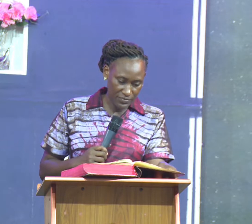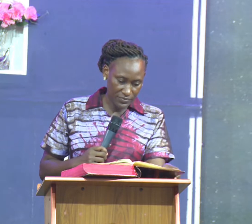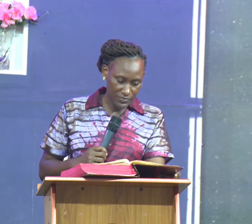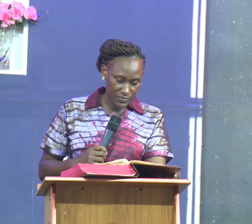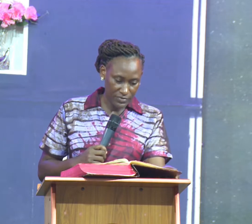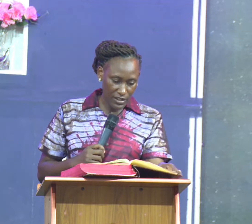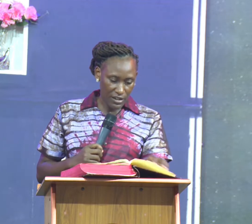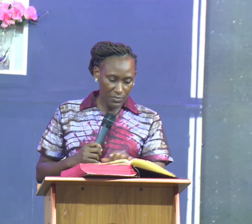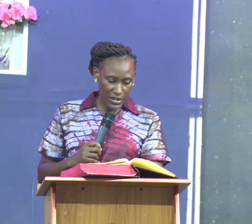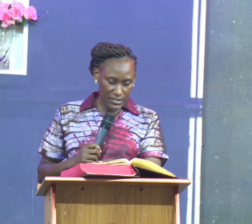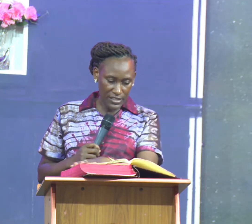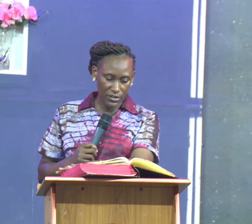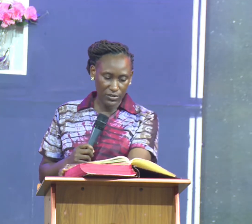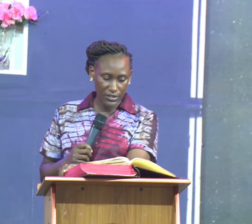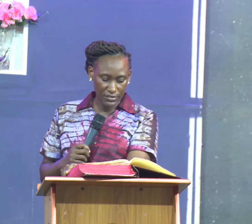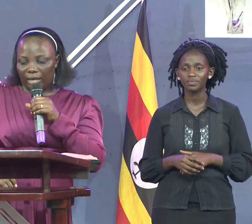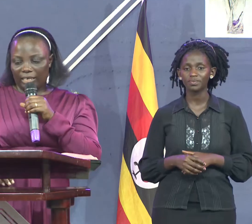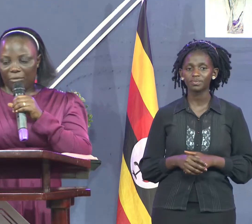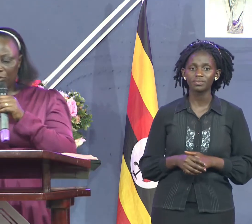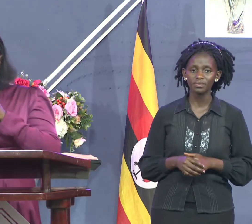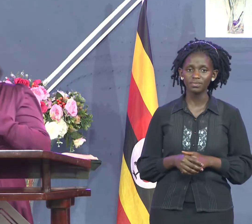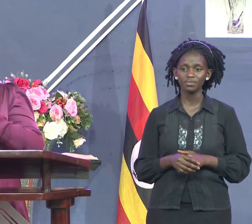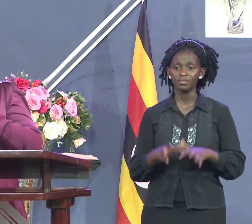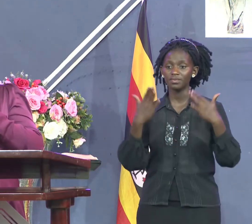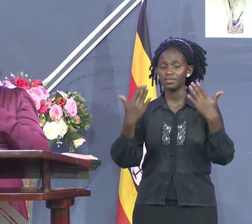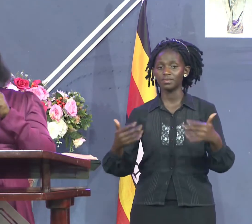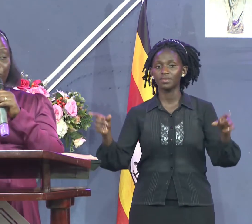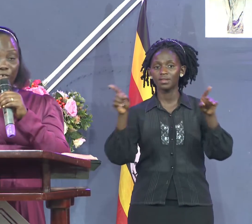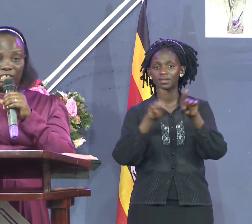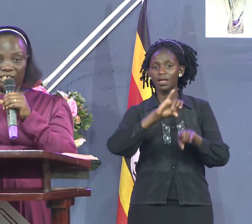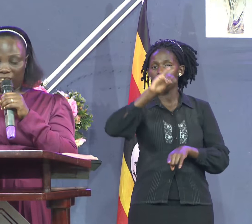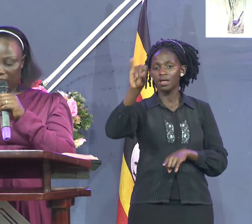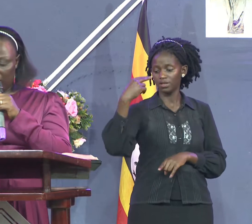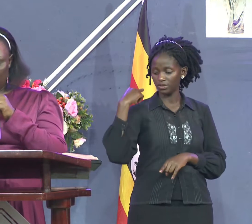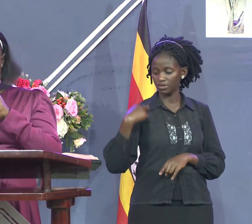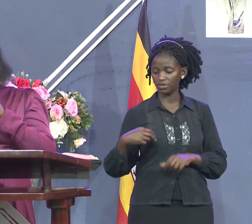amusaanira. Mukama yebazibwe. Praise the Lord. Kati era bw'osoma John